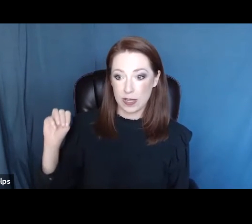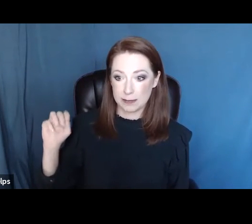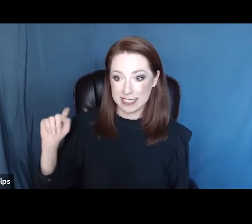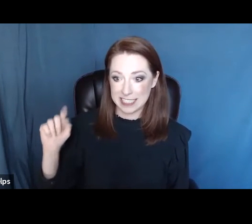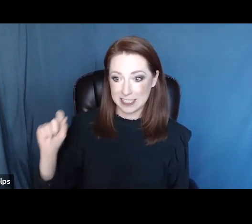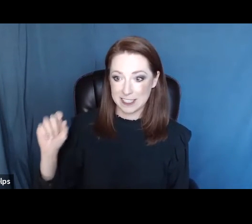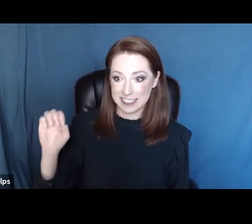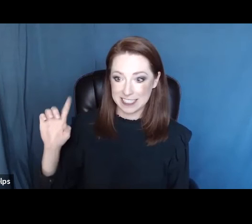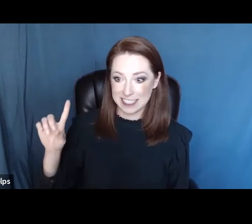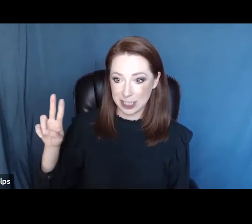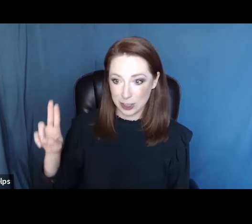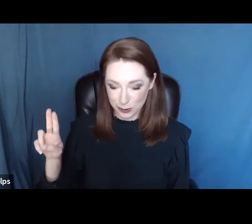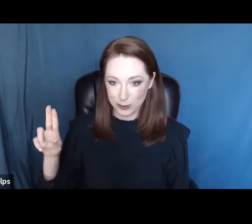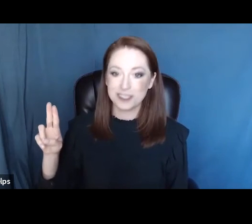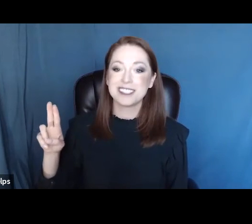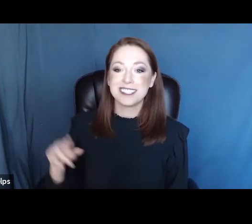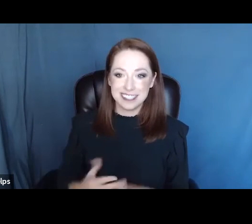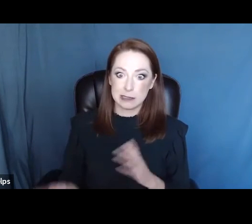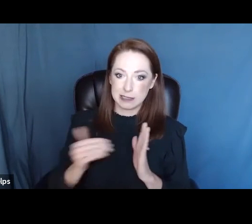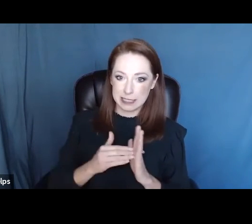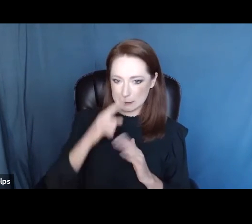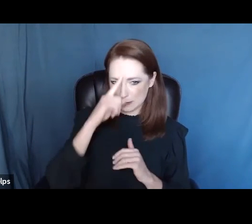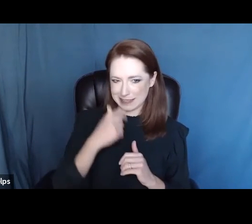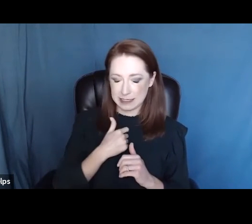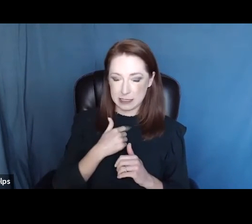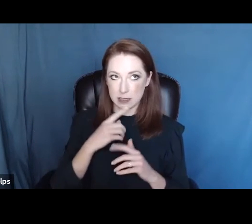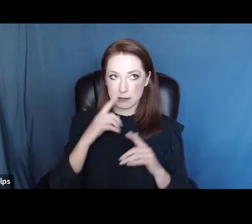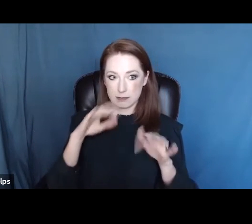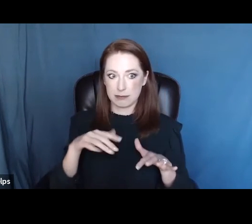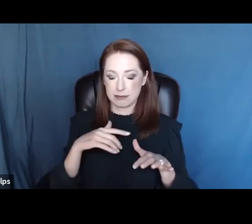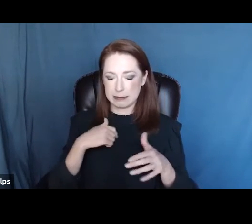mso.umt.edu. Again, because I kind of can't believe I think